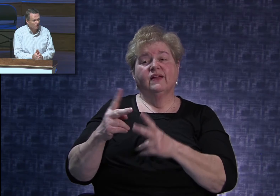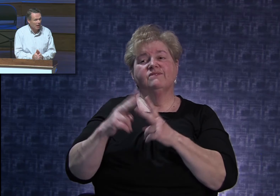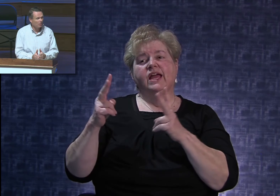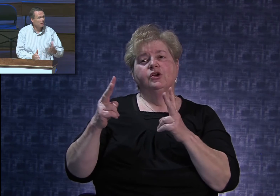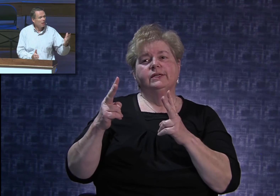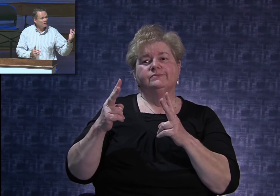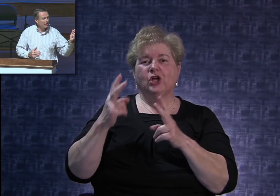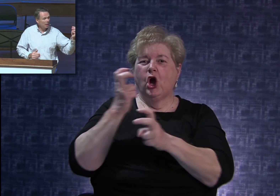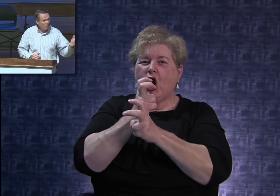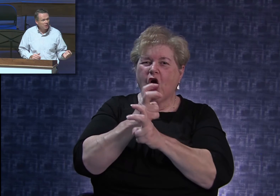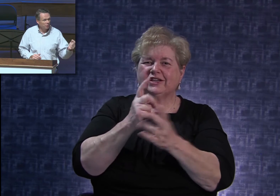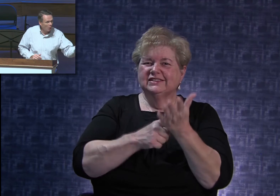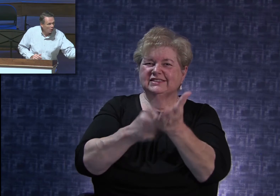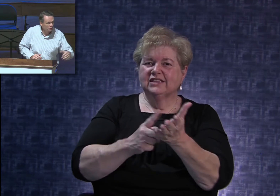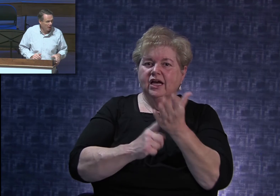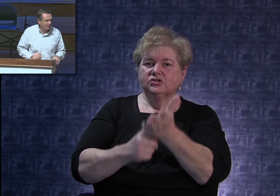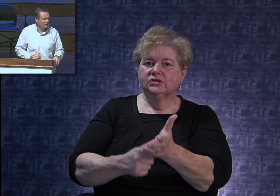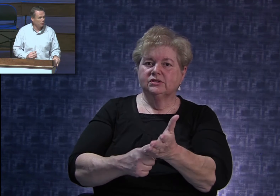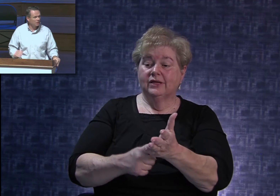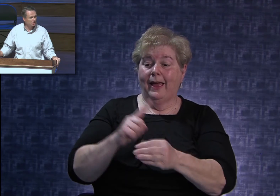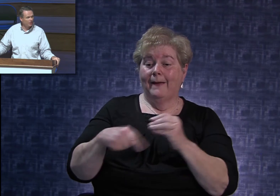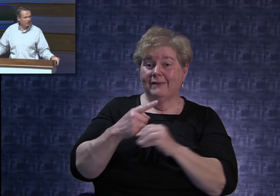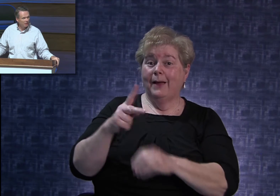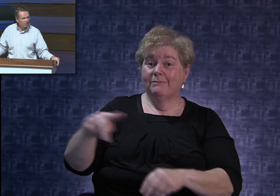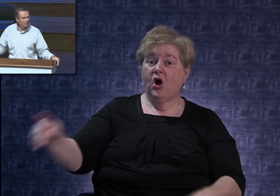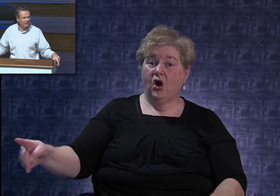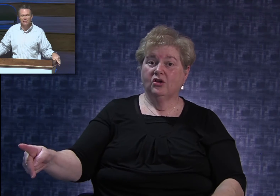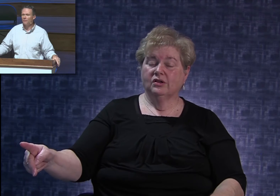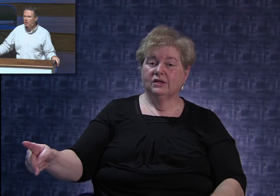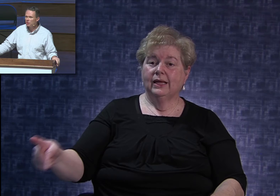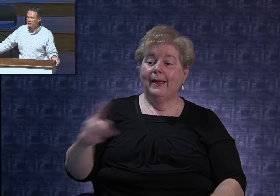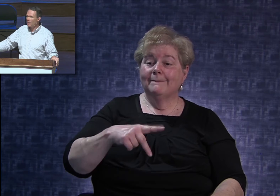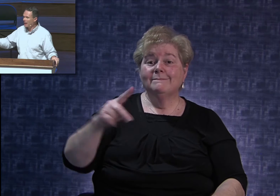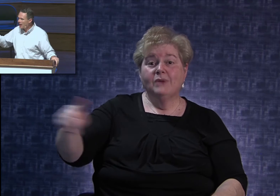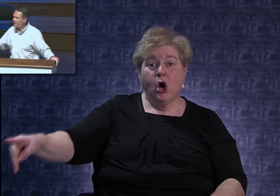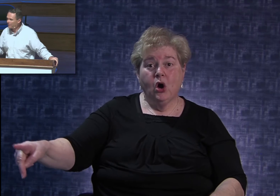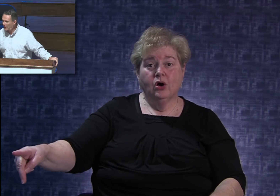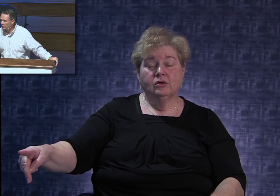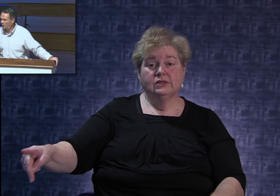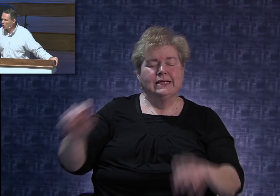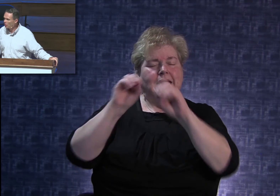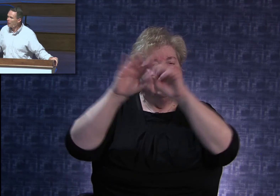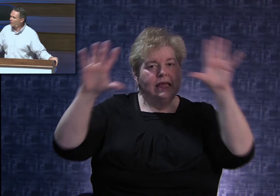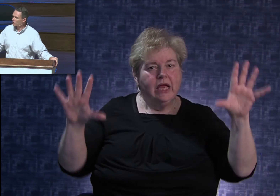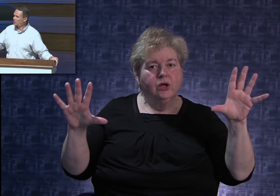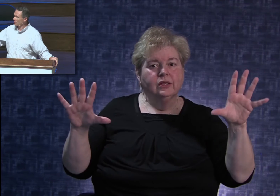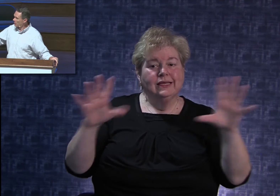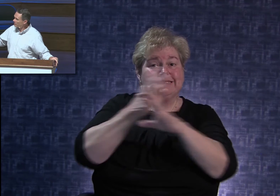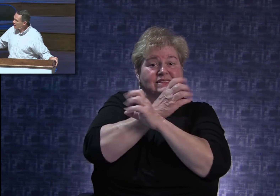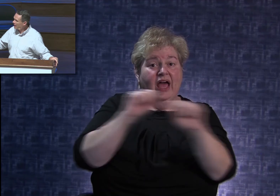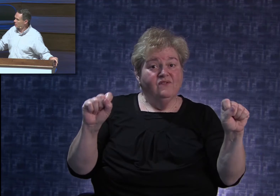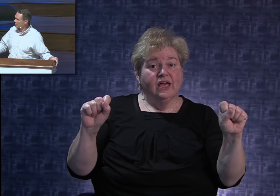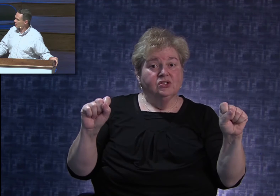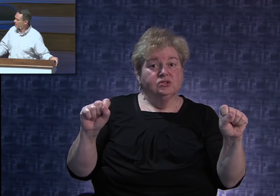centered around the Apostle Paul's writing, in which he is very clear that salvation is by faith alone, versus the